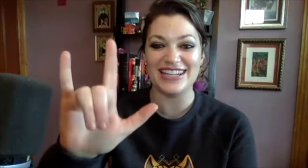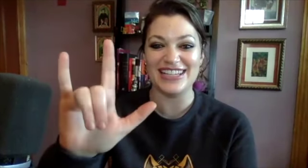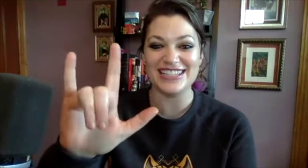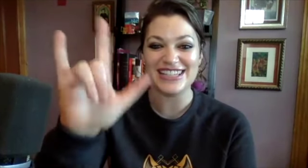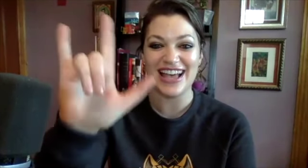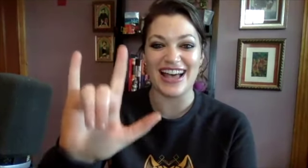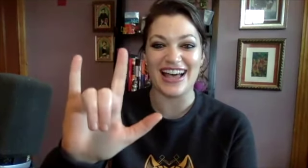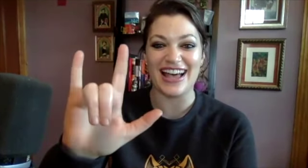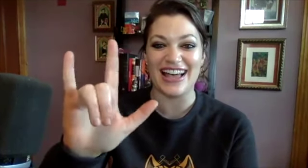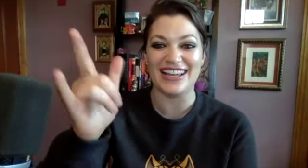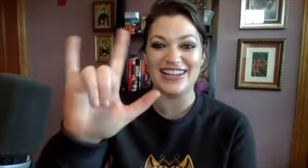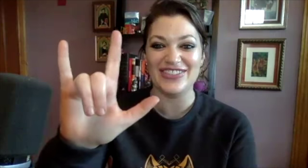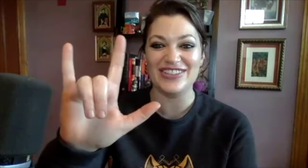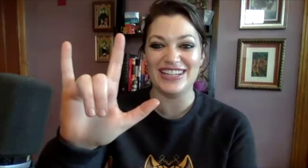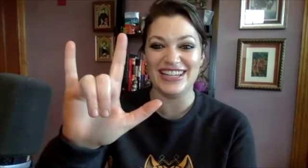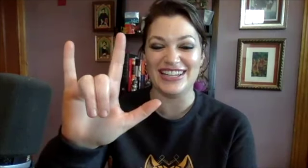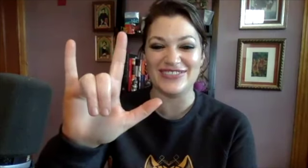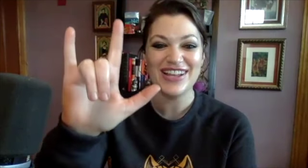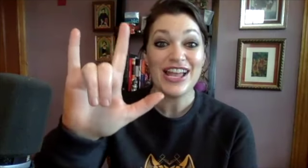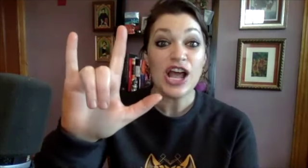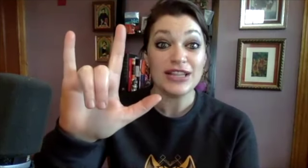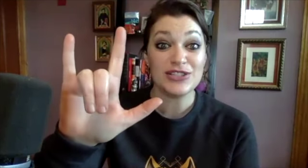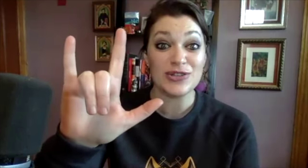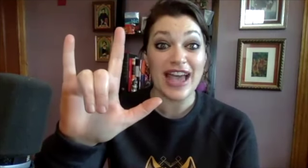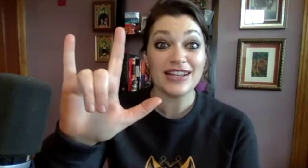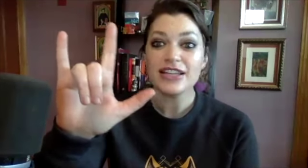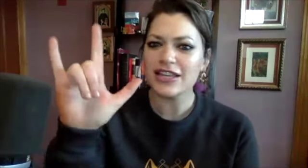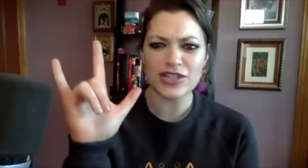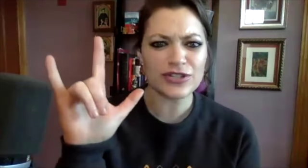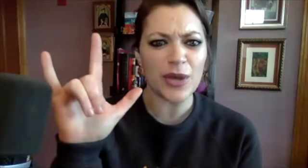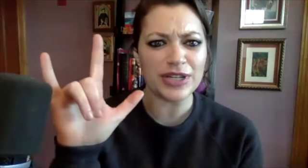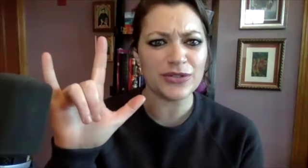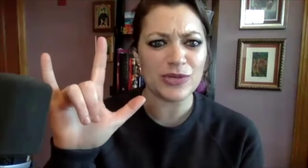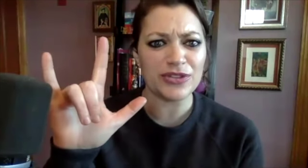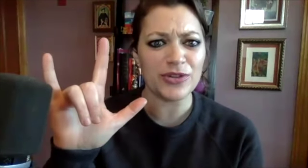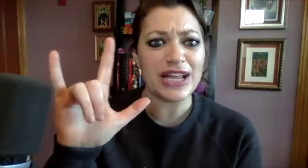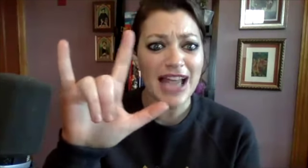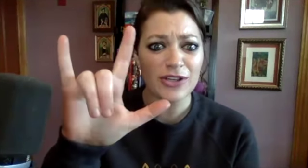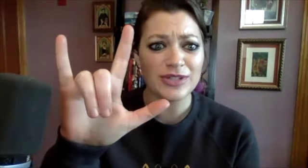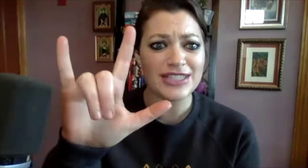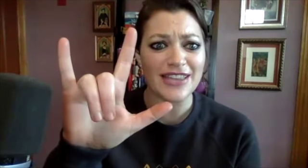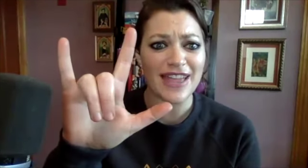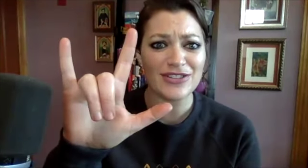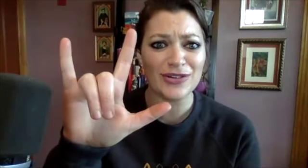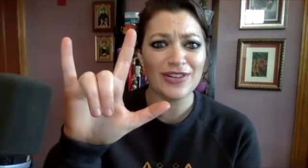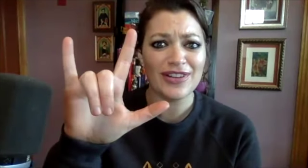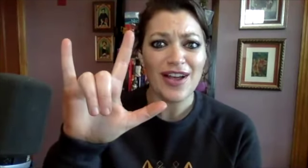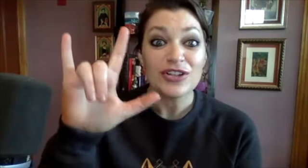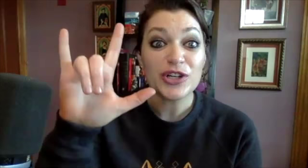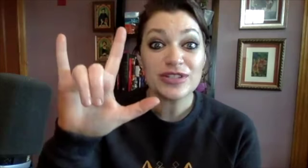Annalise, I love you, Liam. Let's do that. Is there someone in the room with you right now you can say that to? Turn to